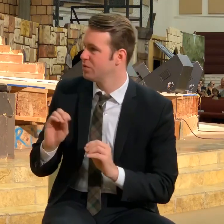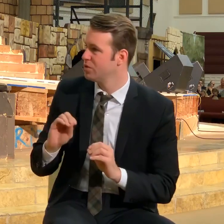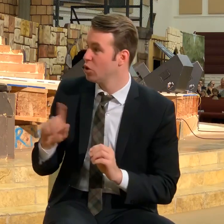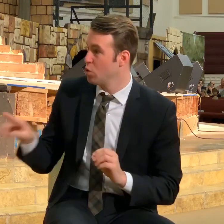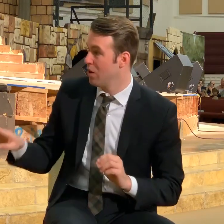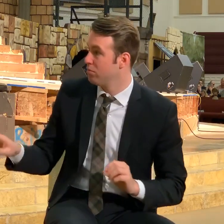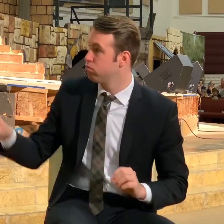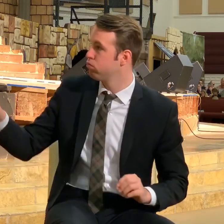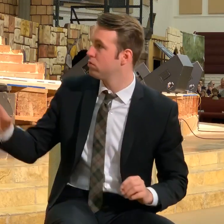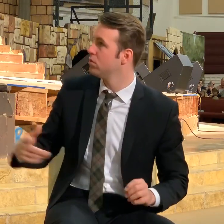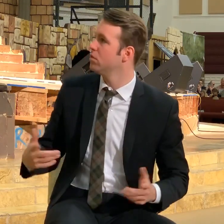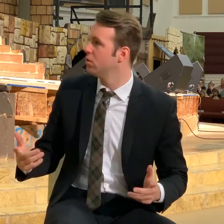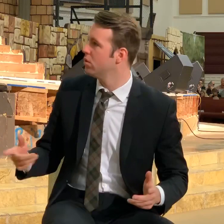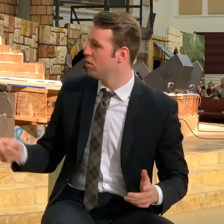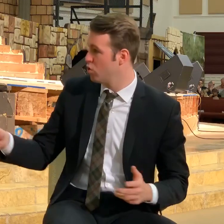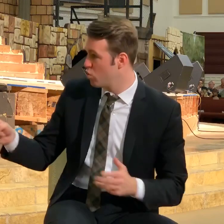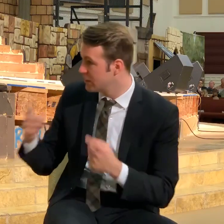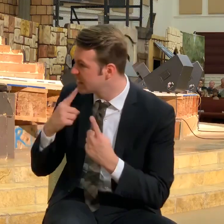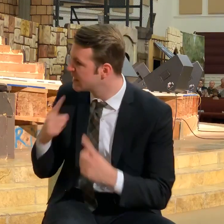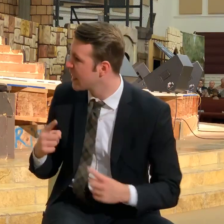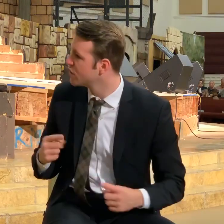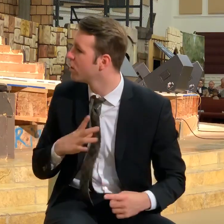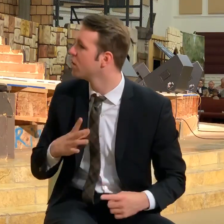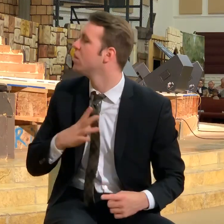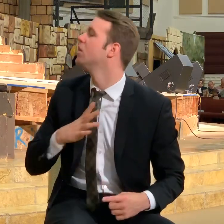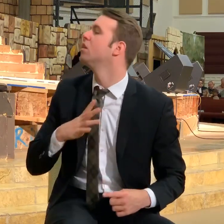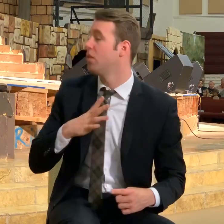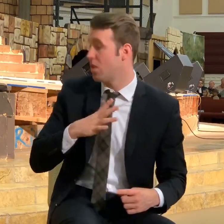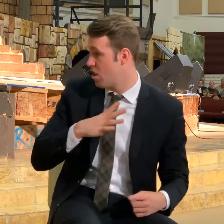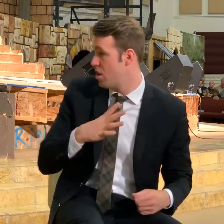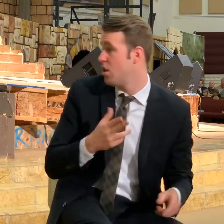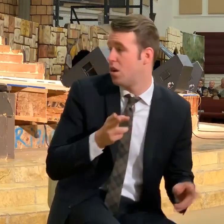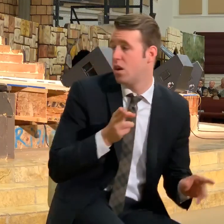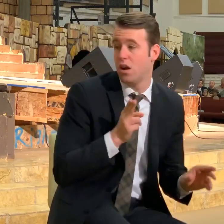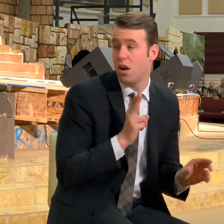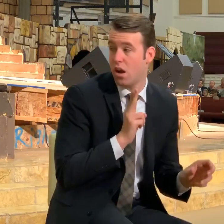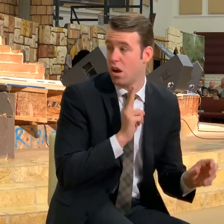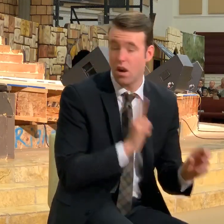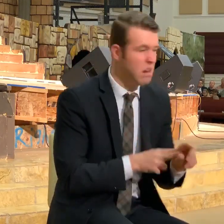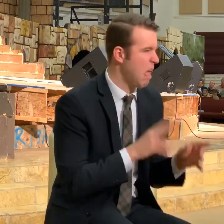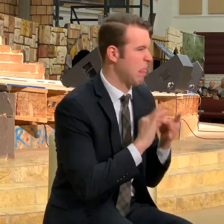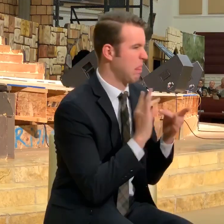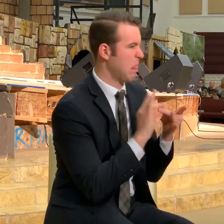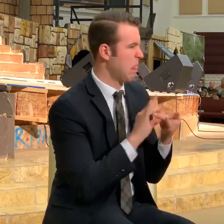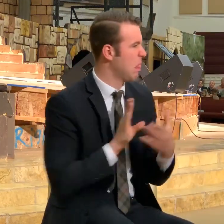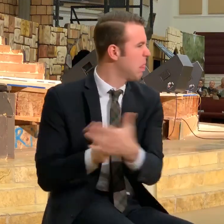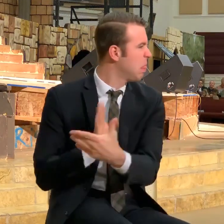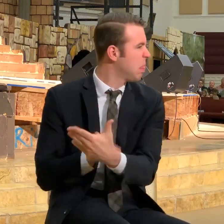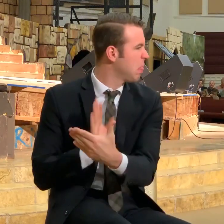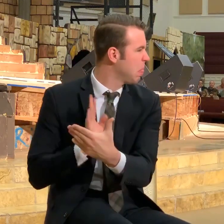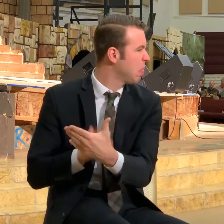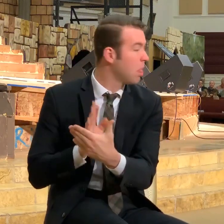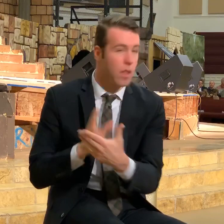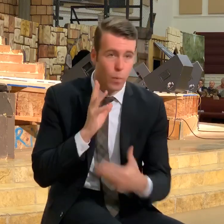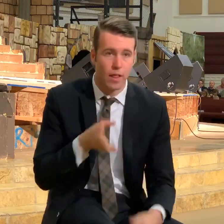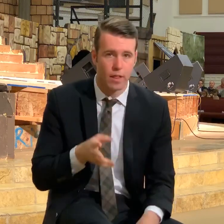taken. So they'll go join like a party parasite. They'll latch on and live off of your struggle.